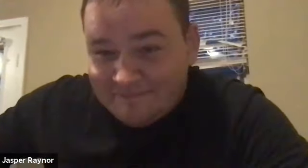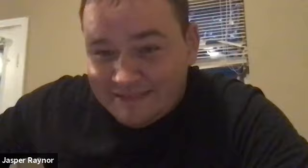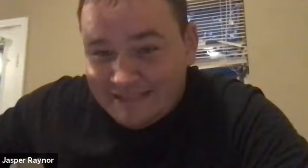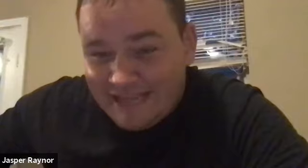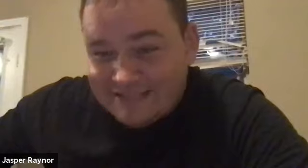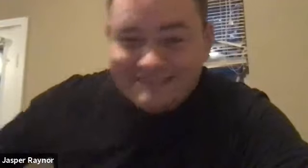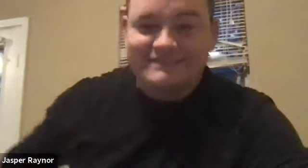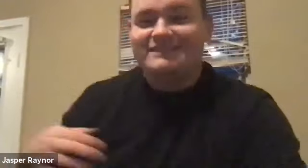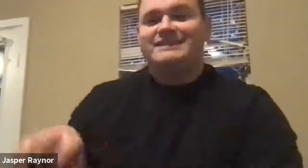Next,